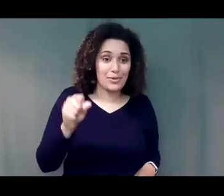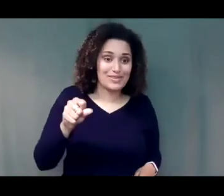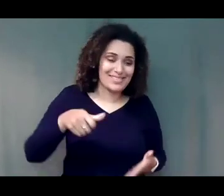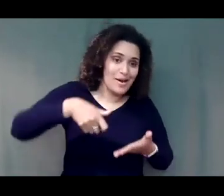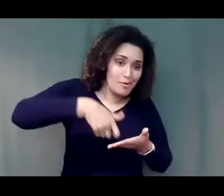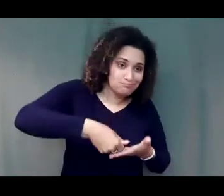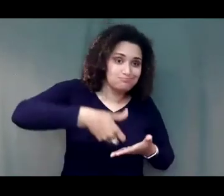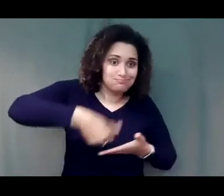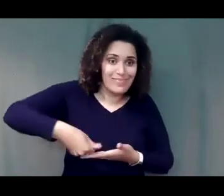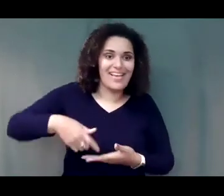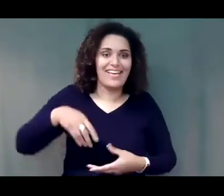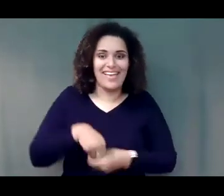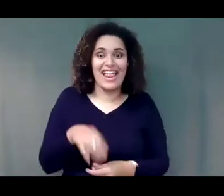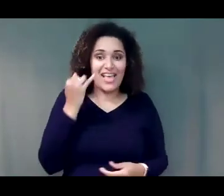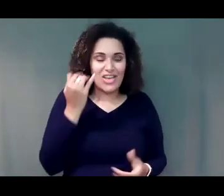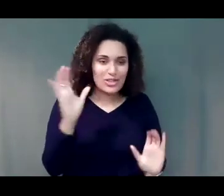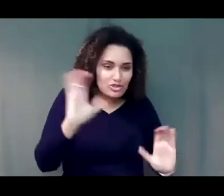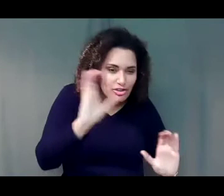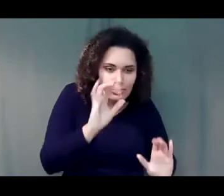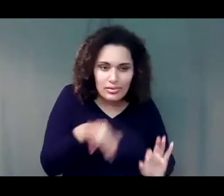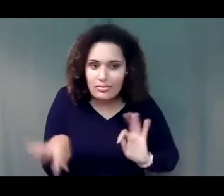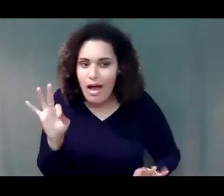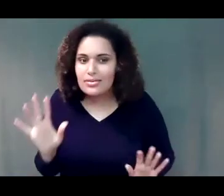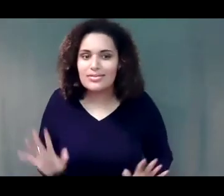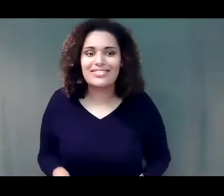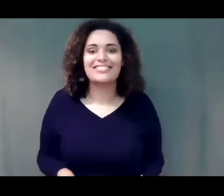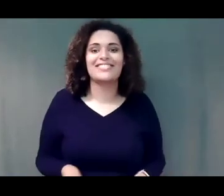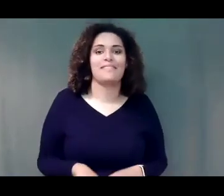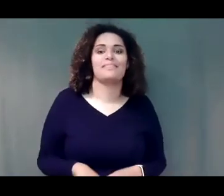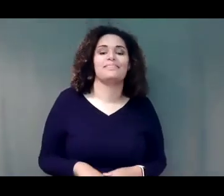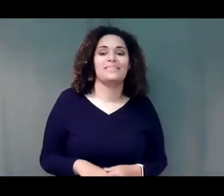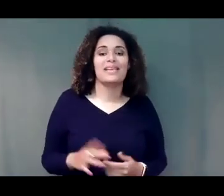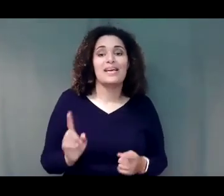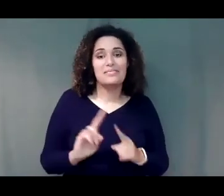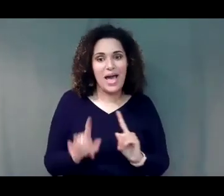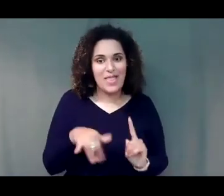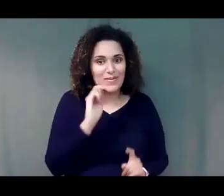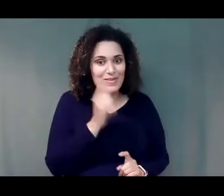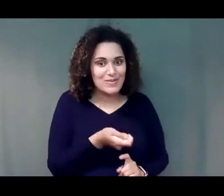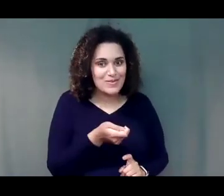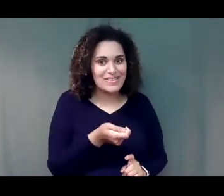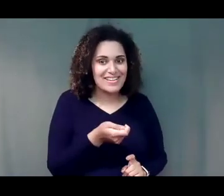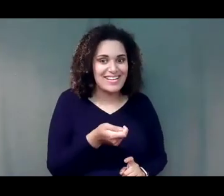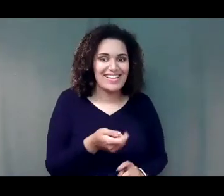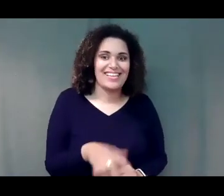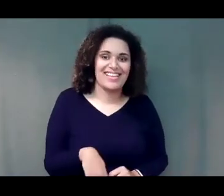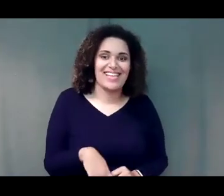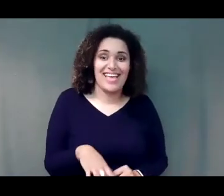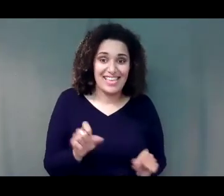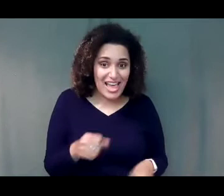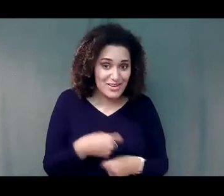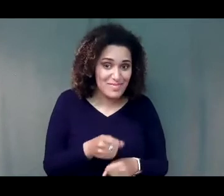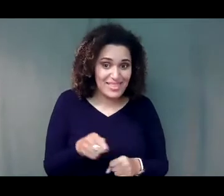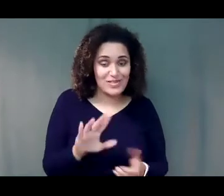go on the treasure hunt next time you're there. Right. So that was really cool. We said, can you make this the